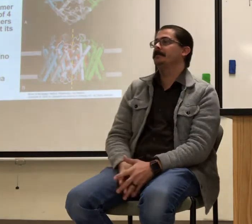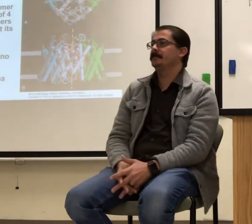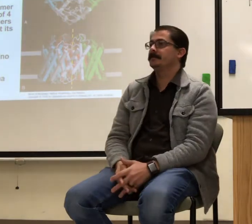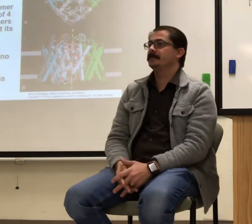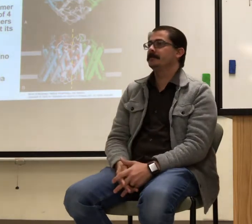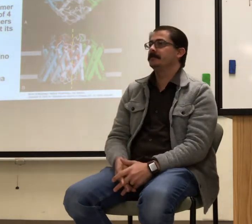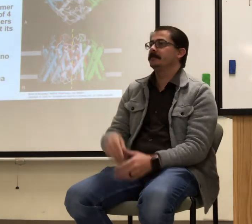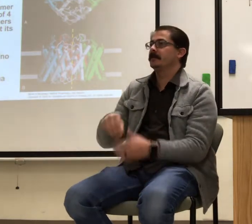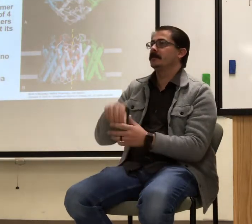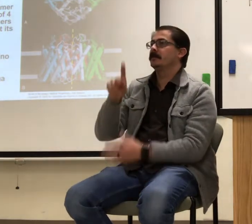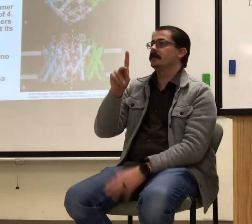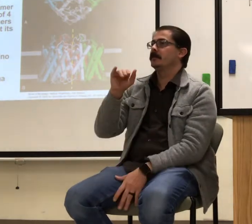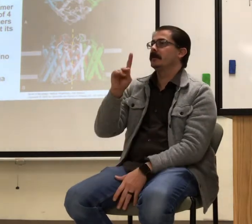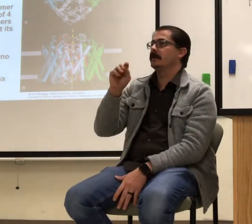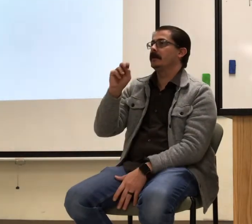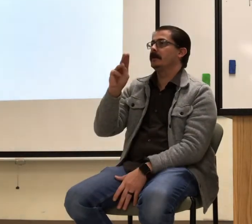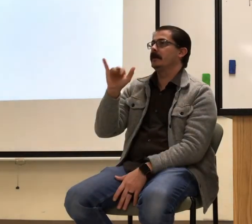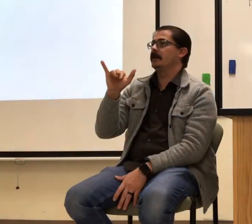cells.